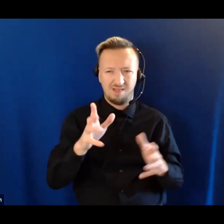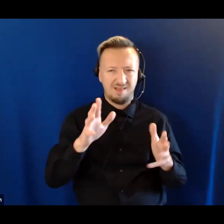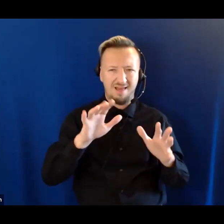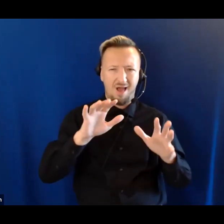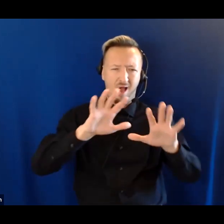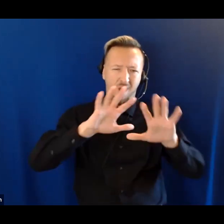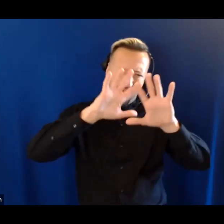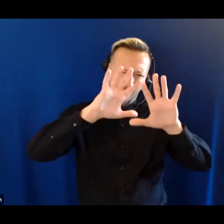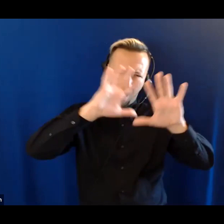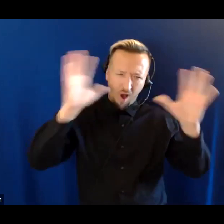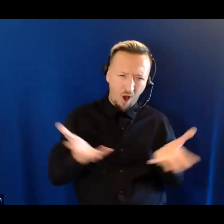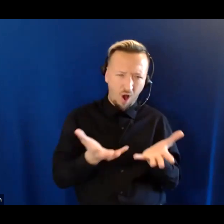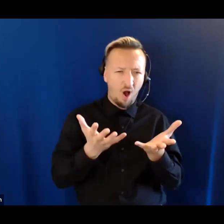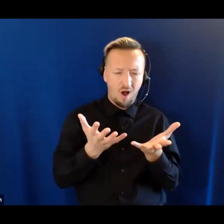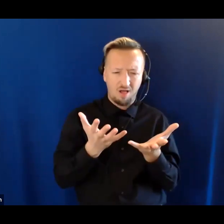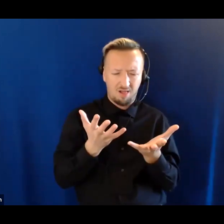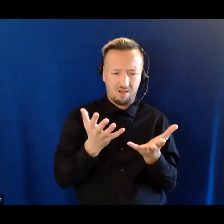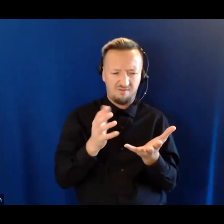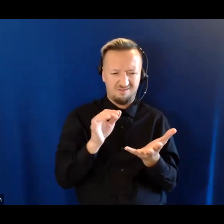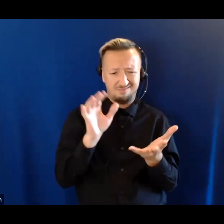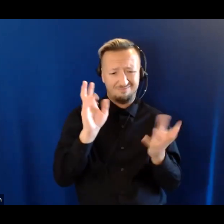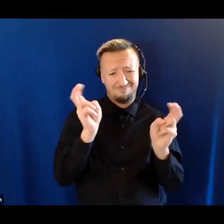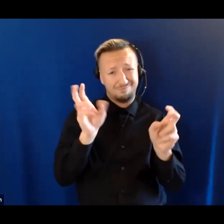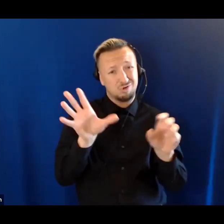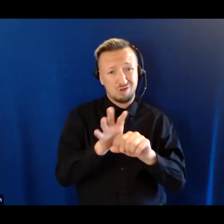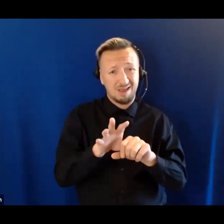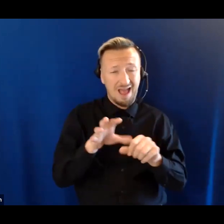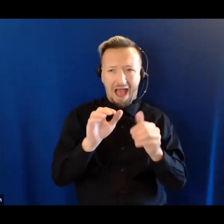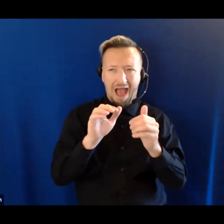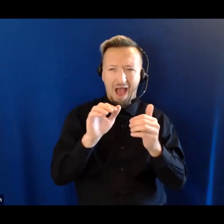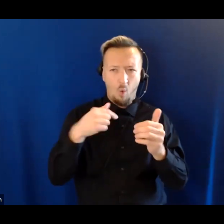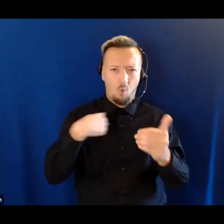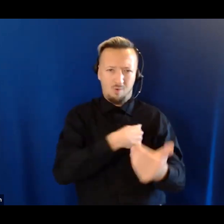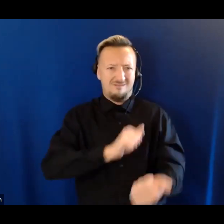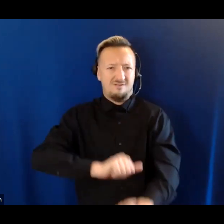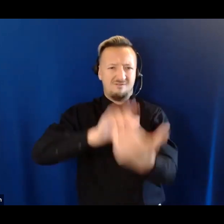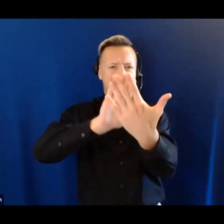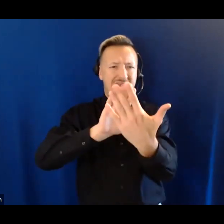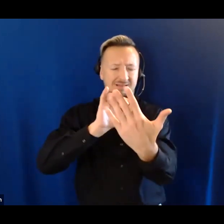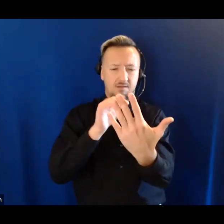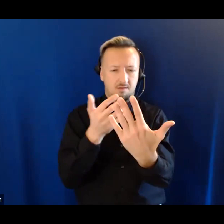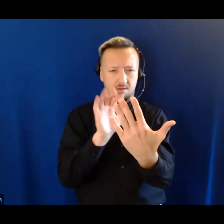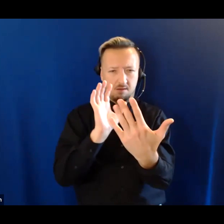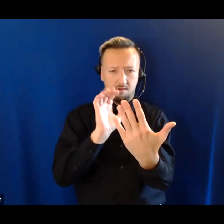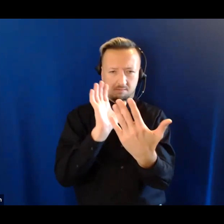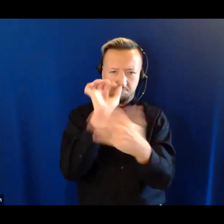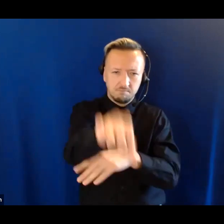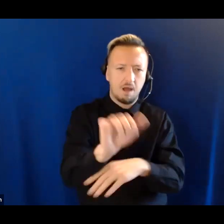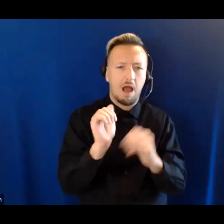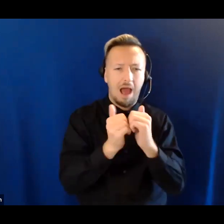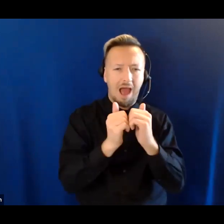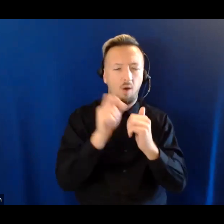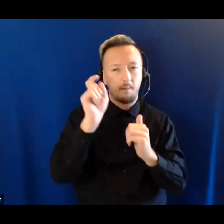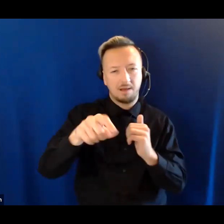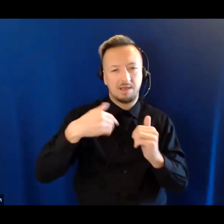that like we're up against, we need to have like a vision to combat that. And that vision to me